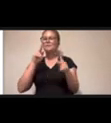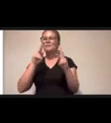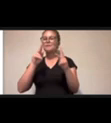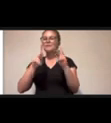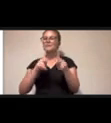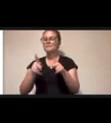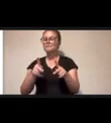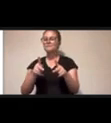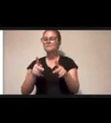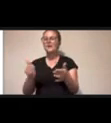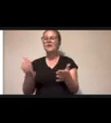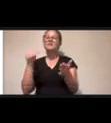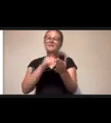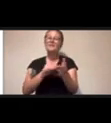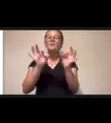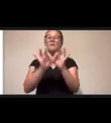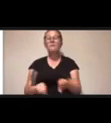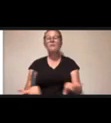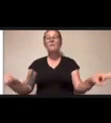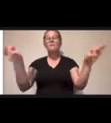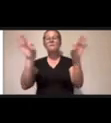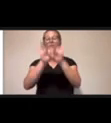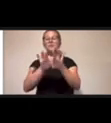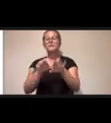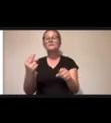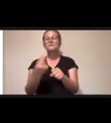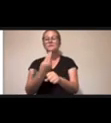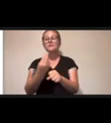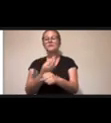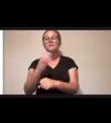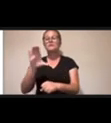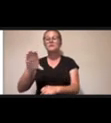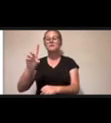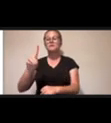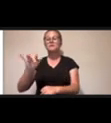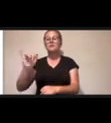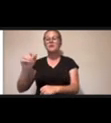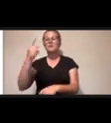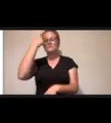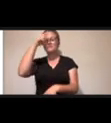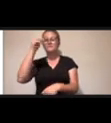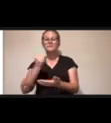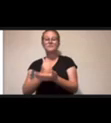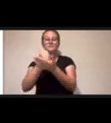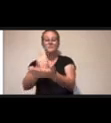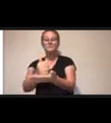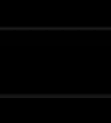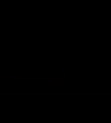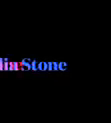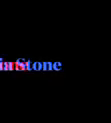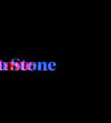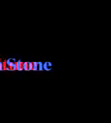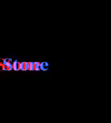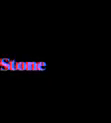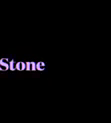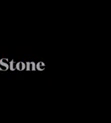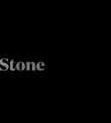from hearing people. Again, it's important to use CDIs for help.